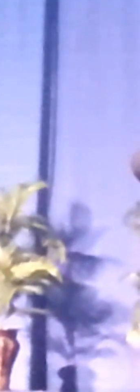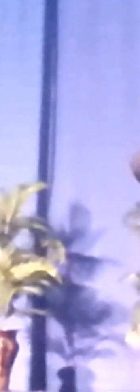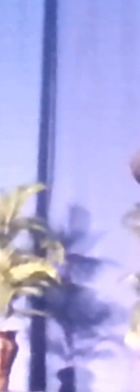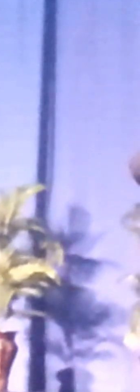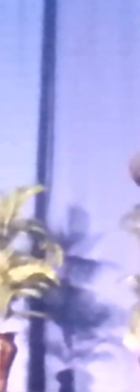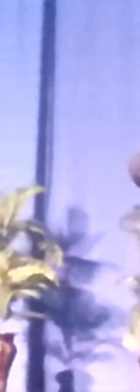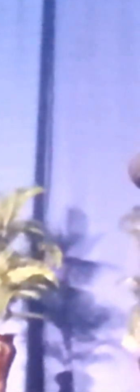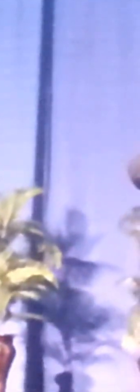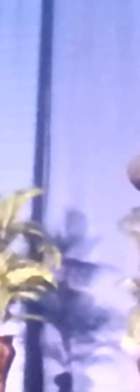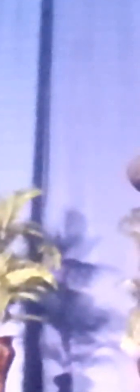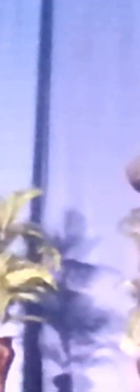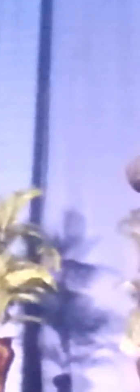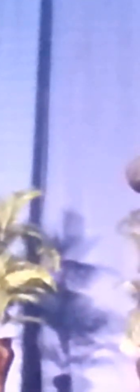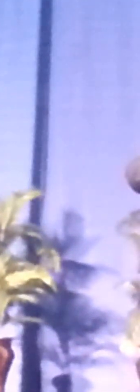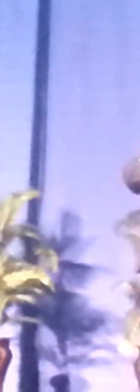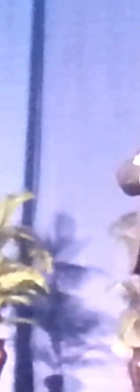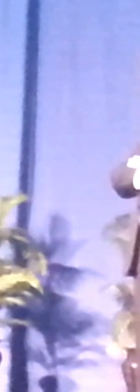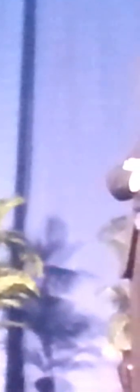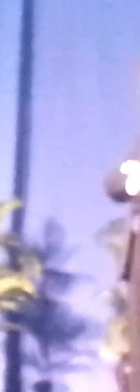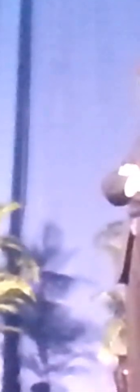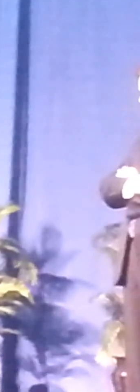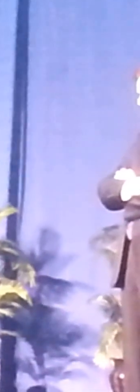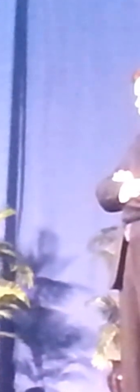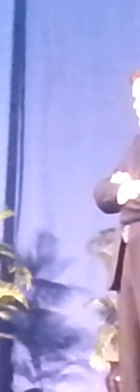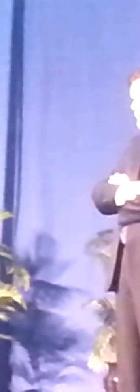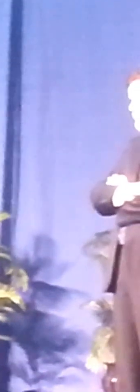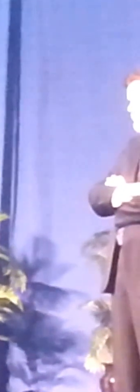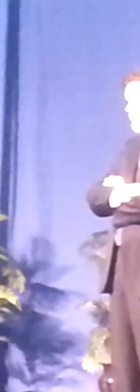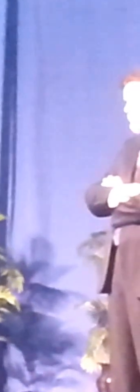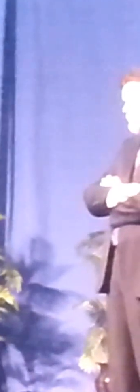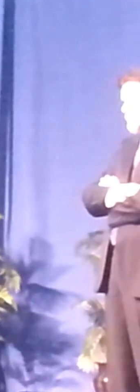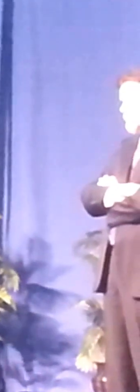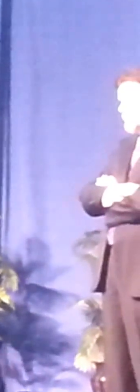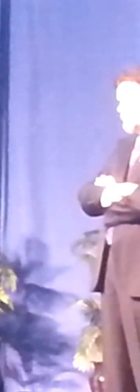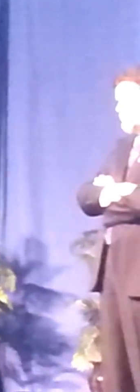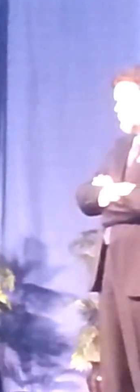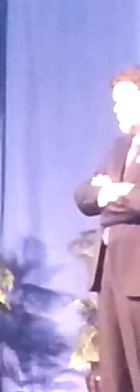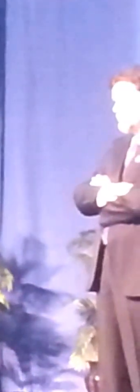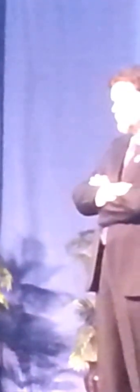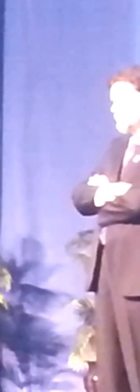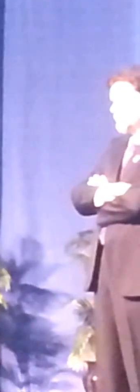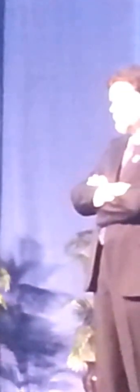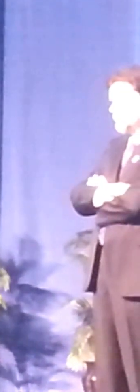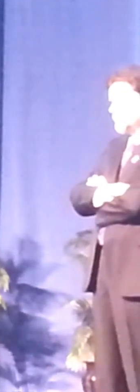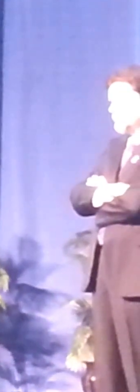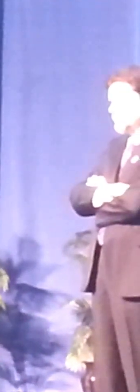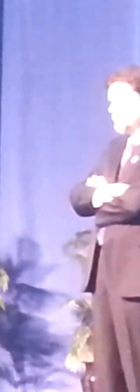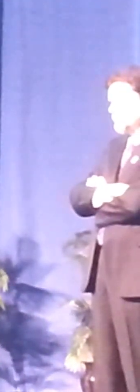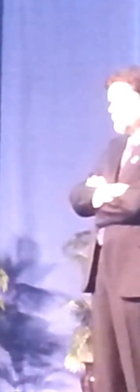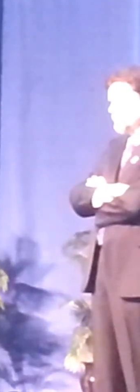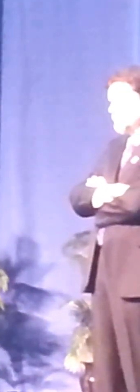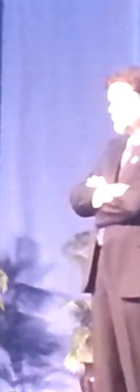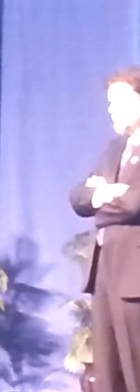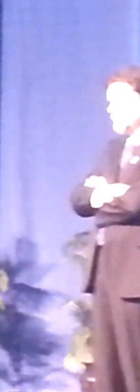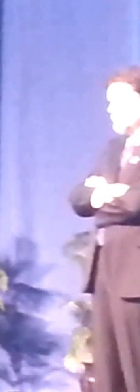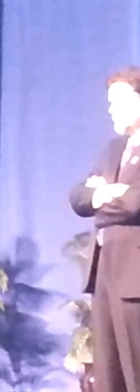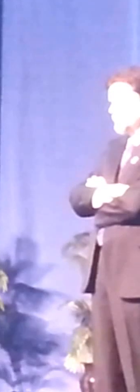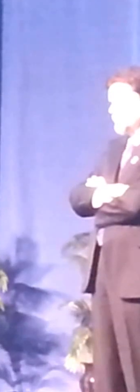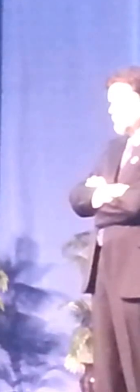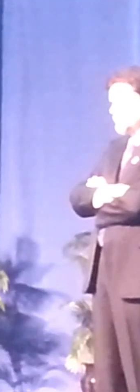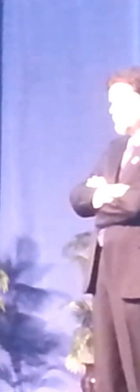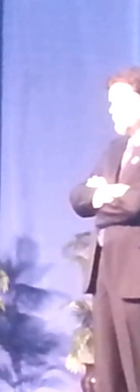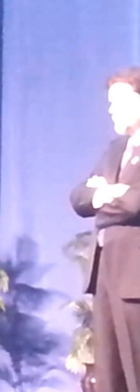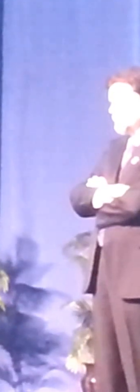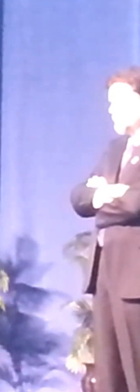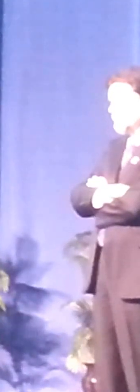really, what words of encouragement could you give to these students? Because I know your education is in engineering, not really biology or physics or chemistry, but